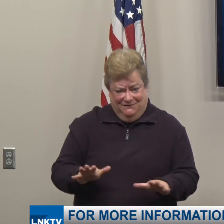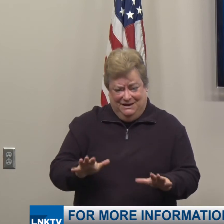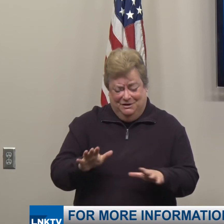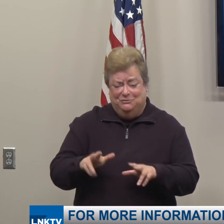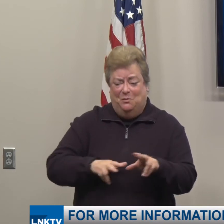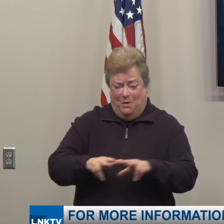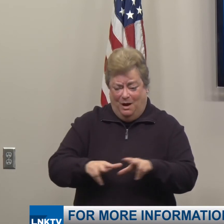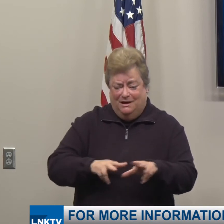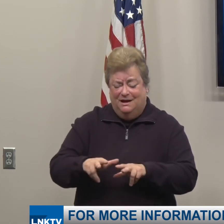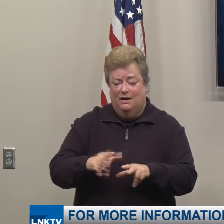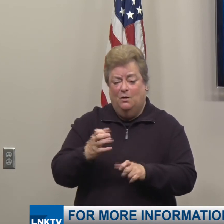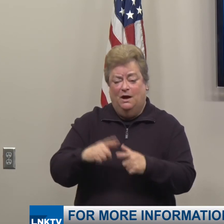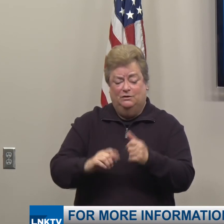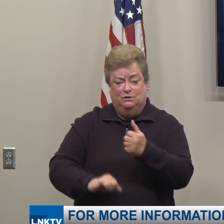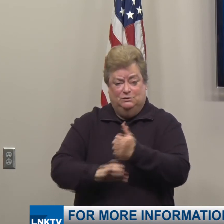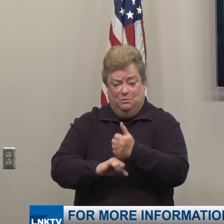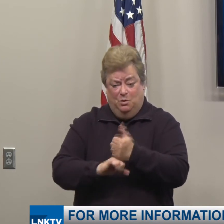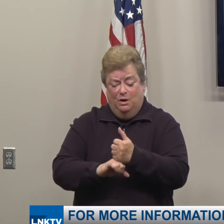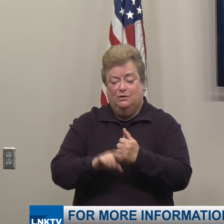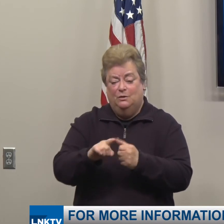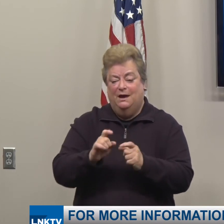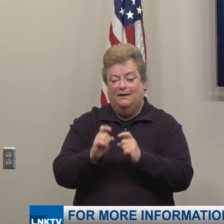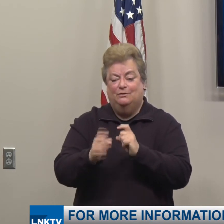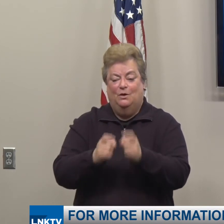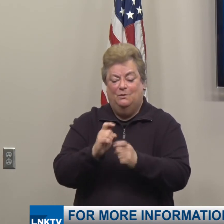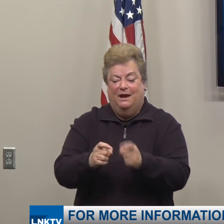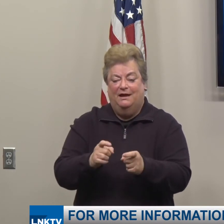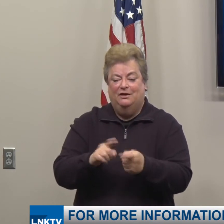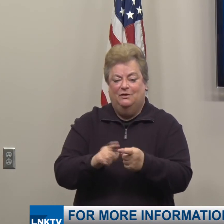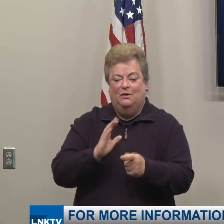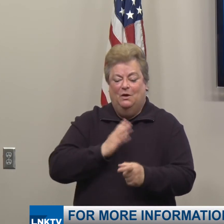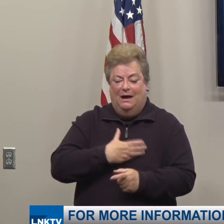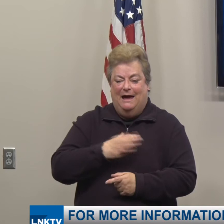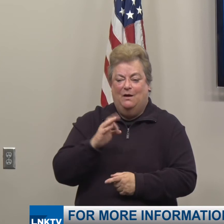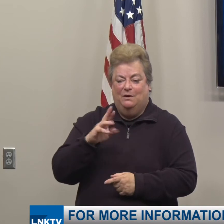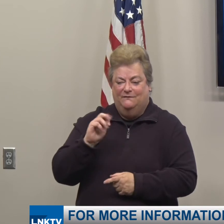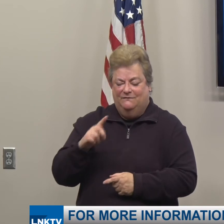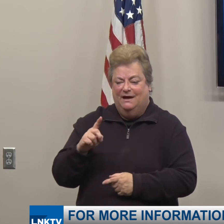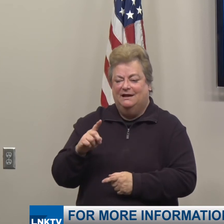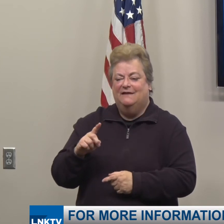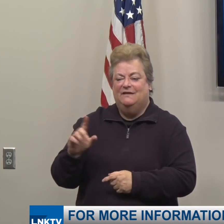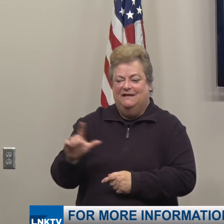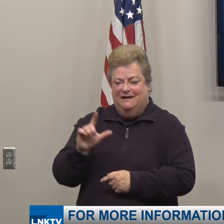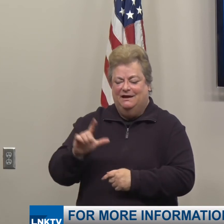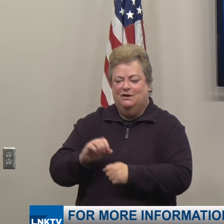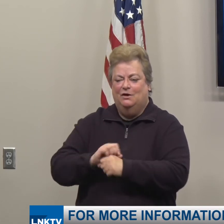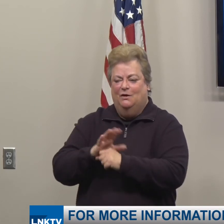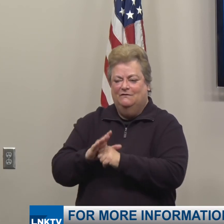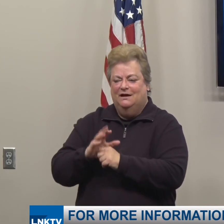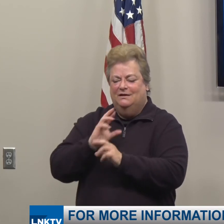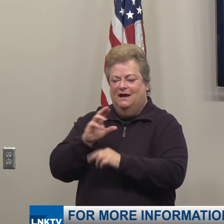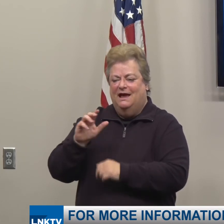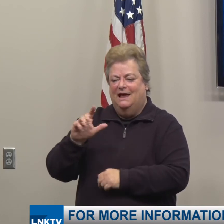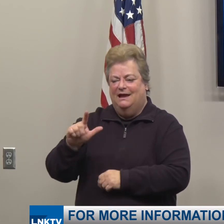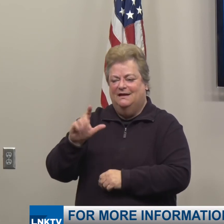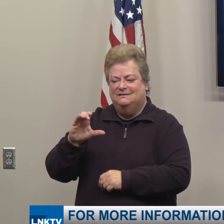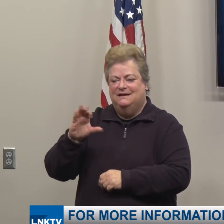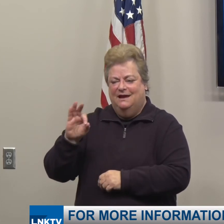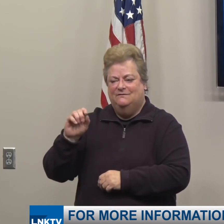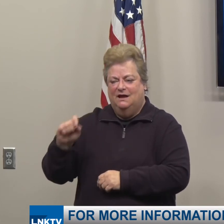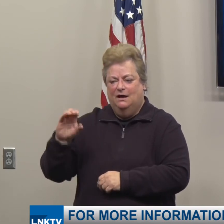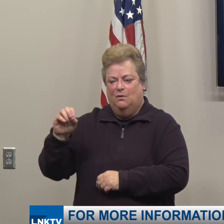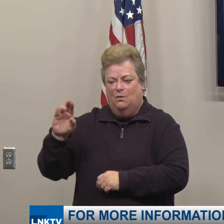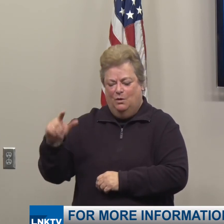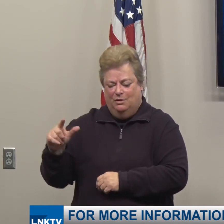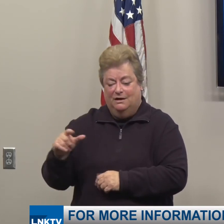you want to support his efforts, you can donate at any time to our fund, the Lincoln COVID-19 Response Fund at lcf.org.